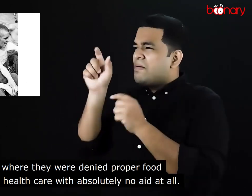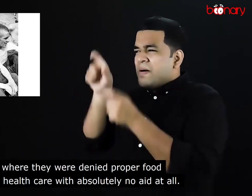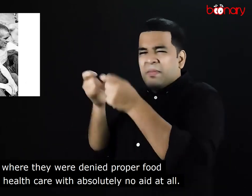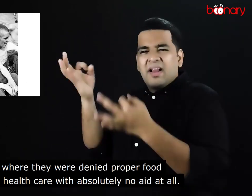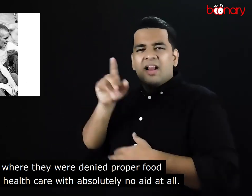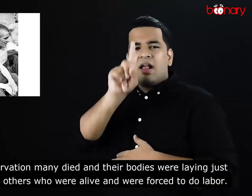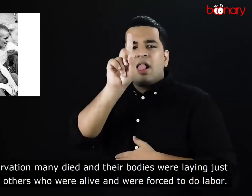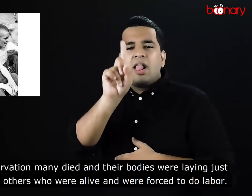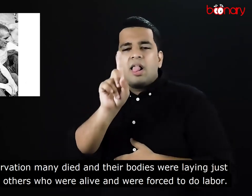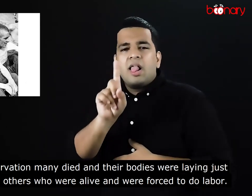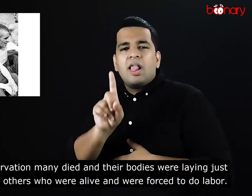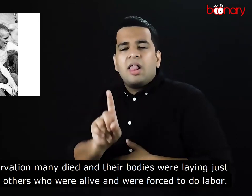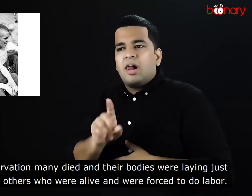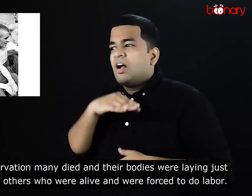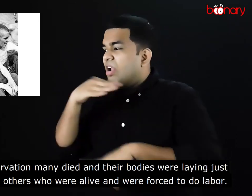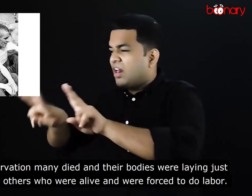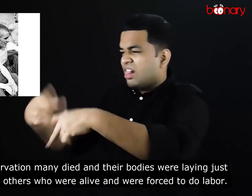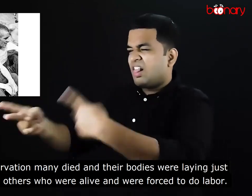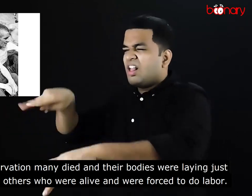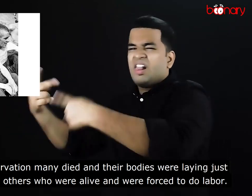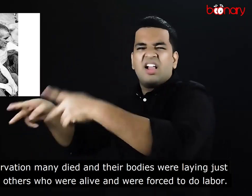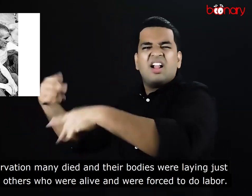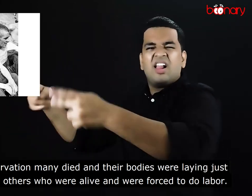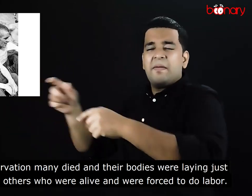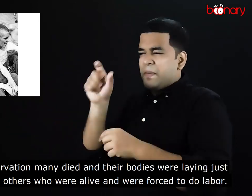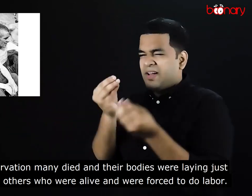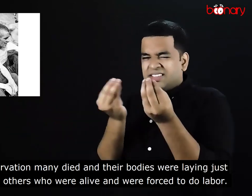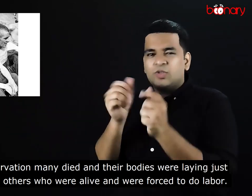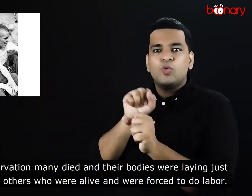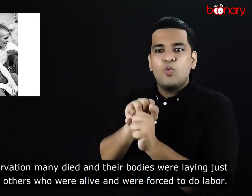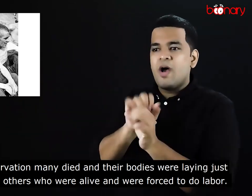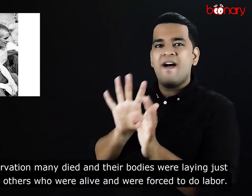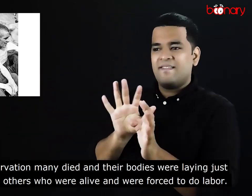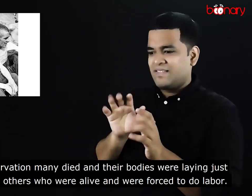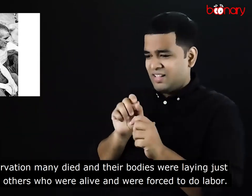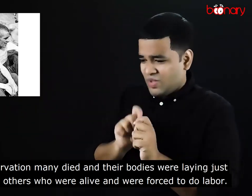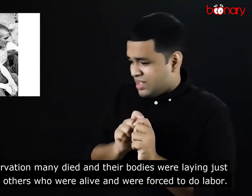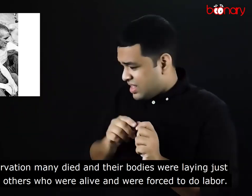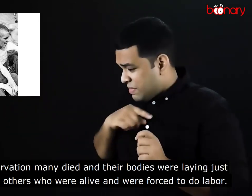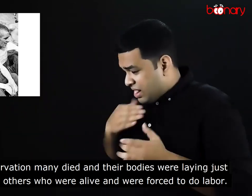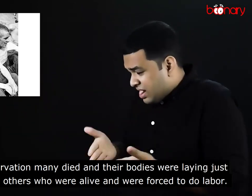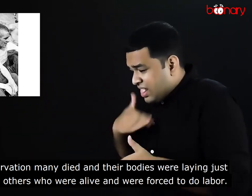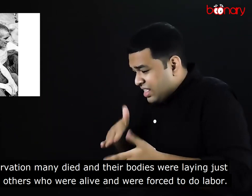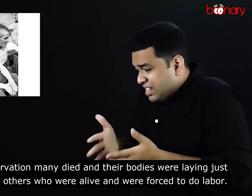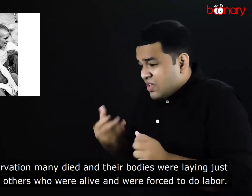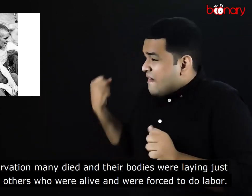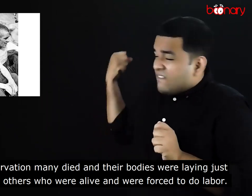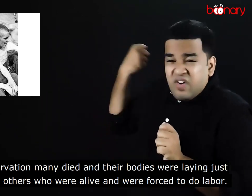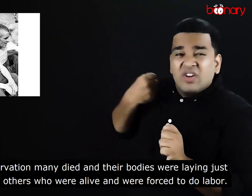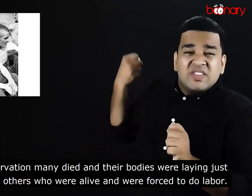all. Due to starvation, many died and their bodies were laying just beside the others who were